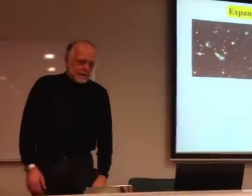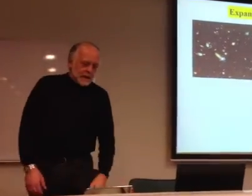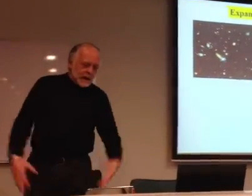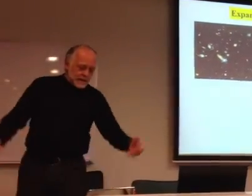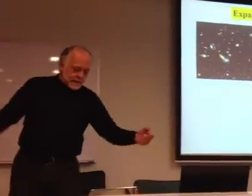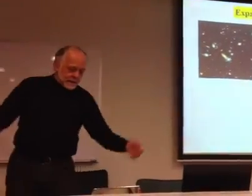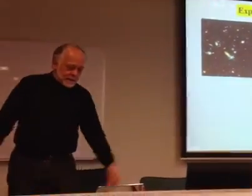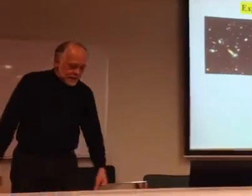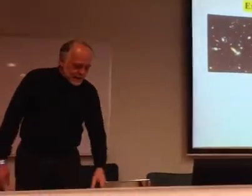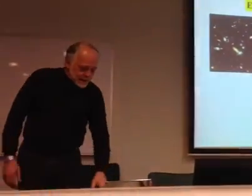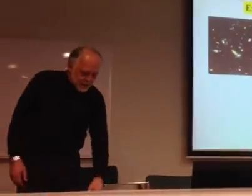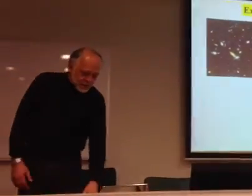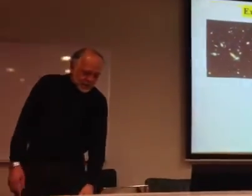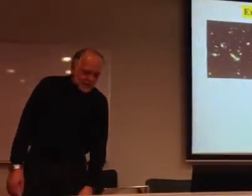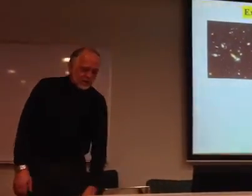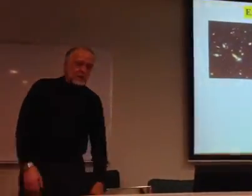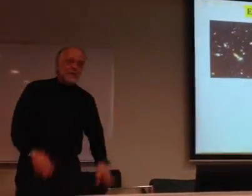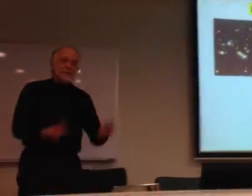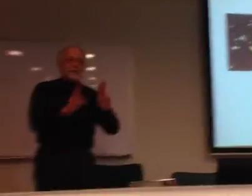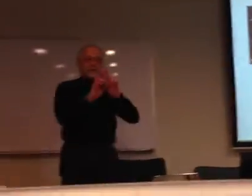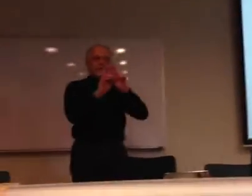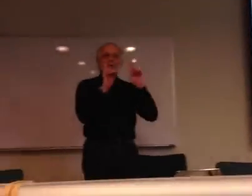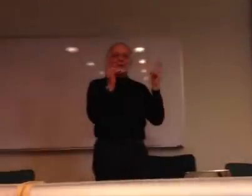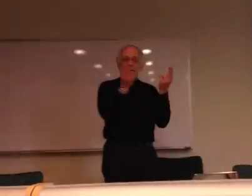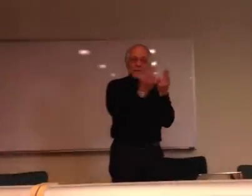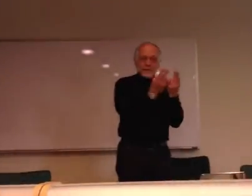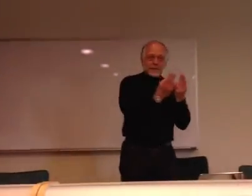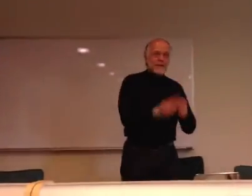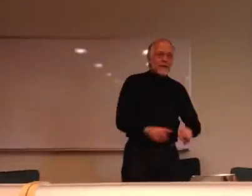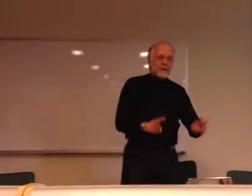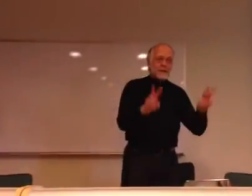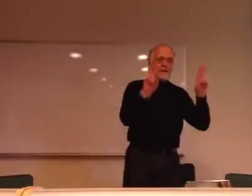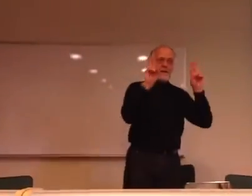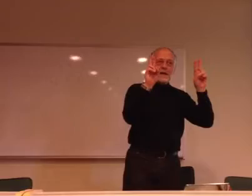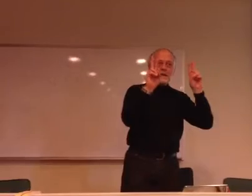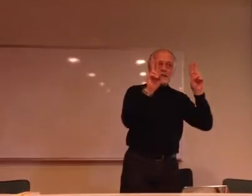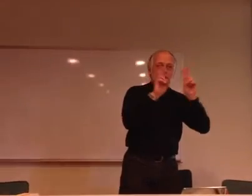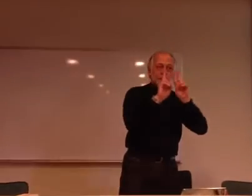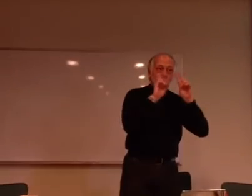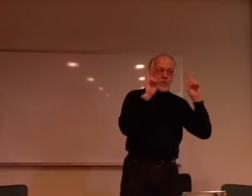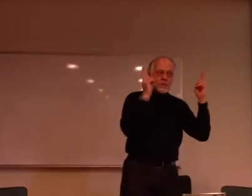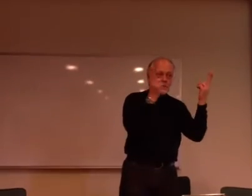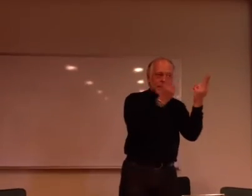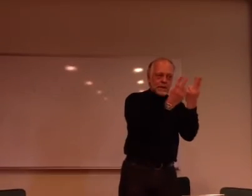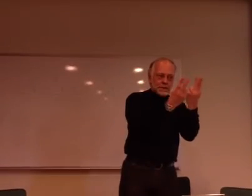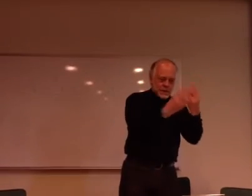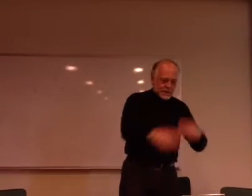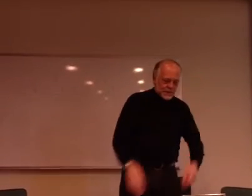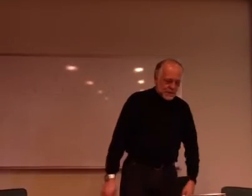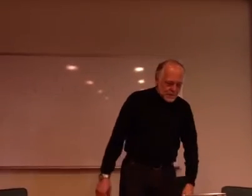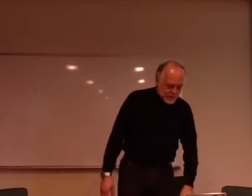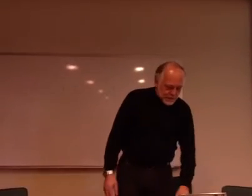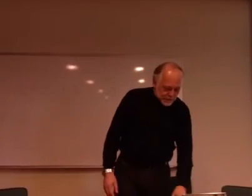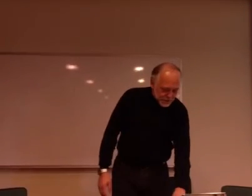And the expansion of the universe, so the universe, this is the letter U, which describes the universe.